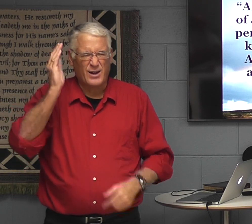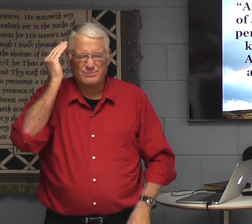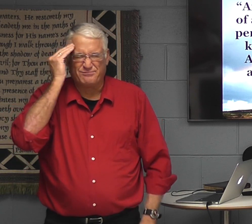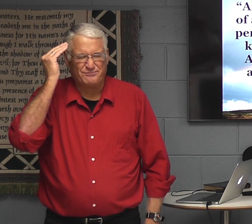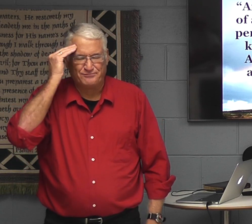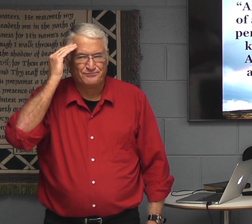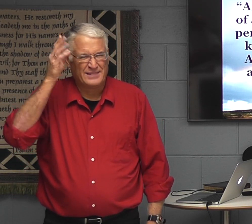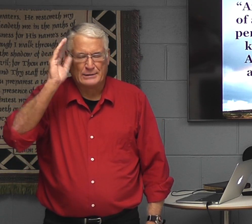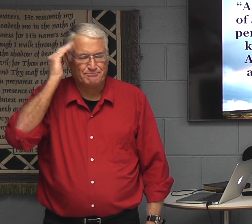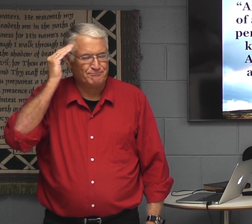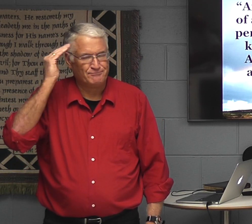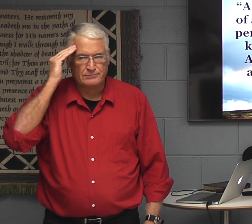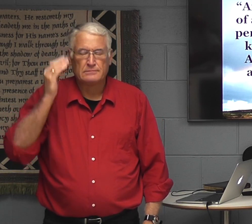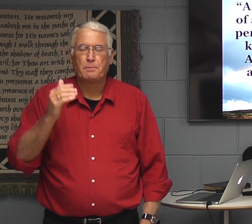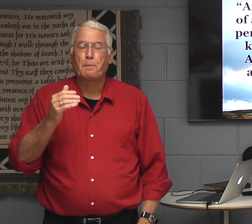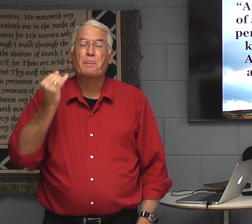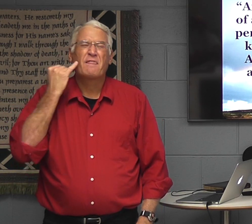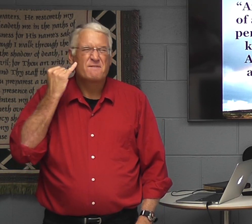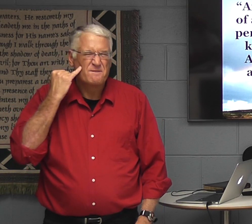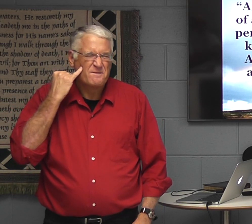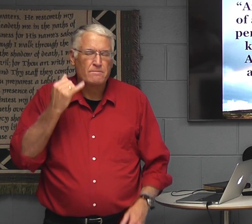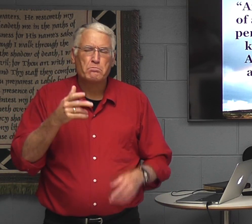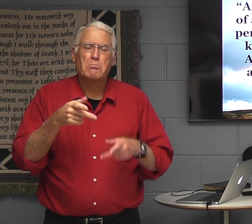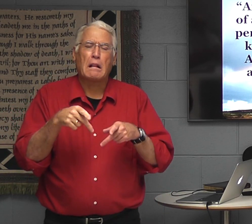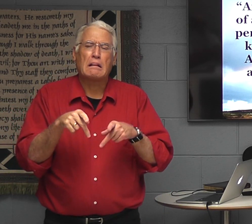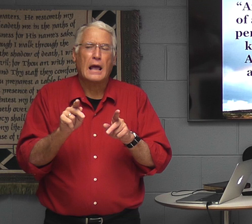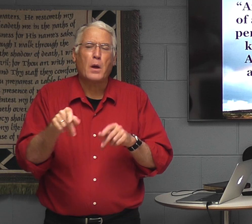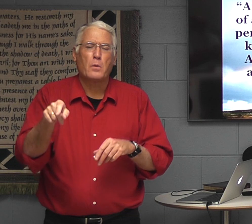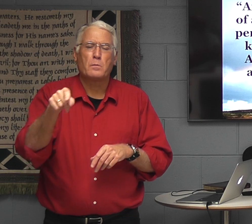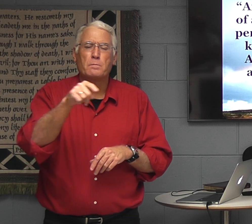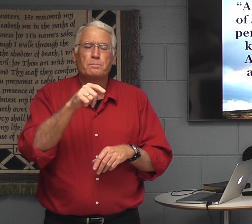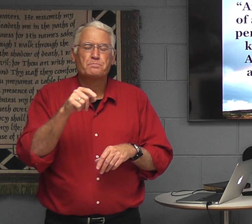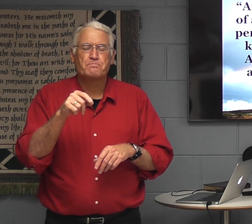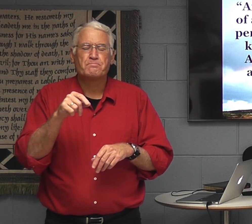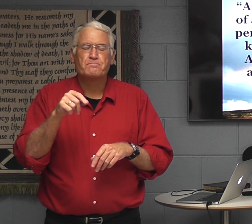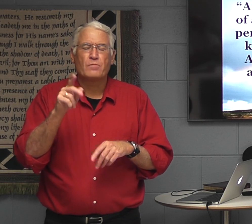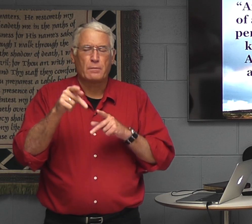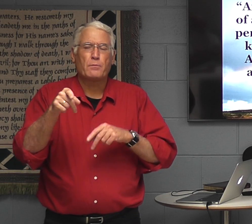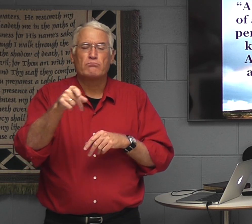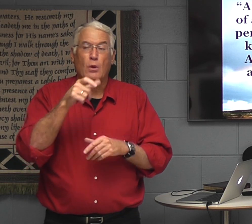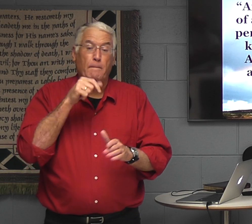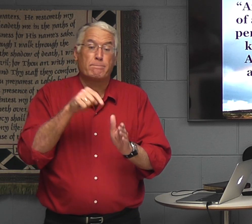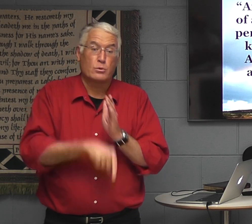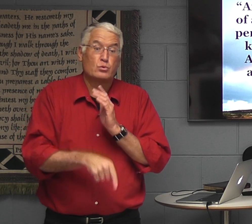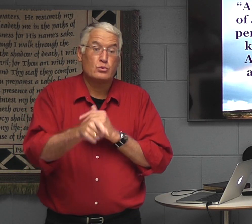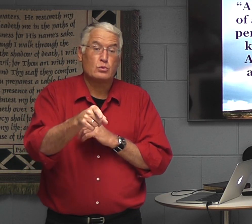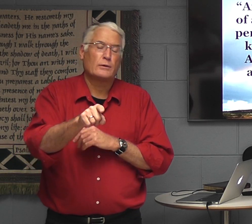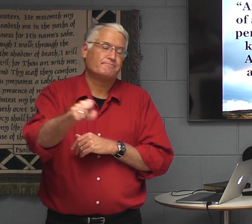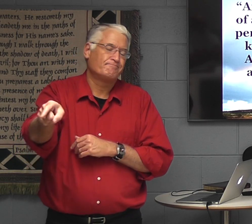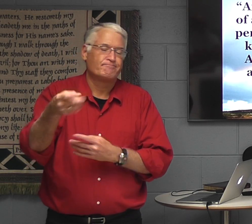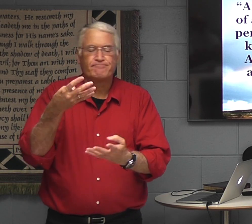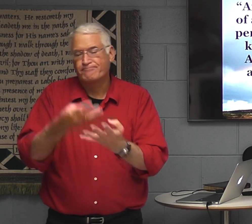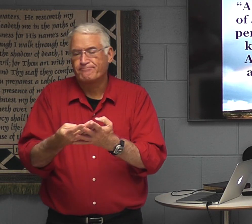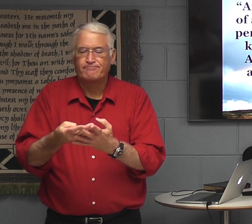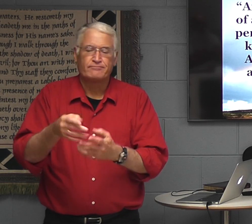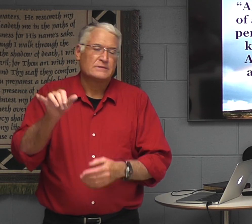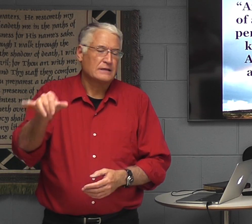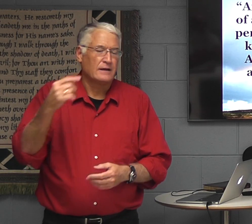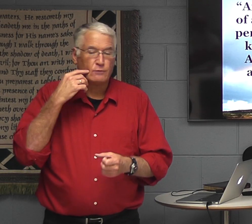God knows the evil nature. He already knows. So if you allow those people to murder someone, you